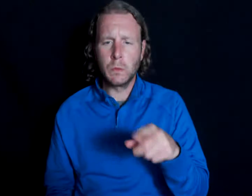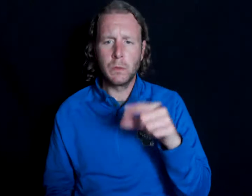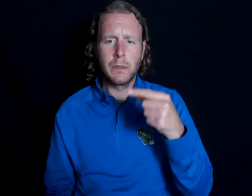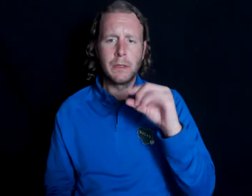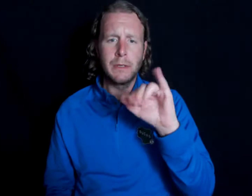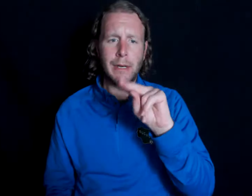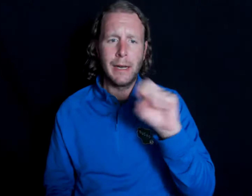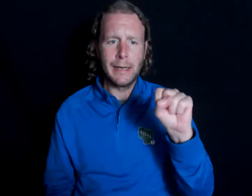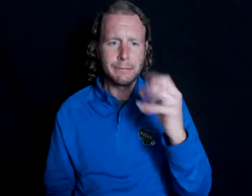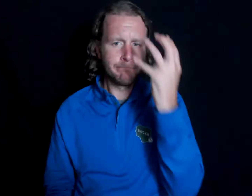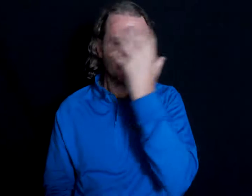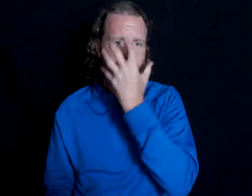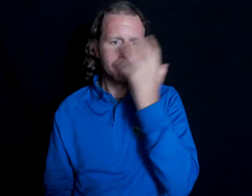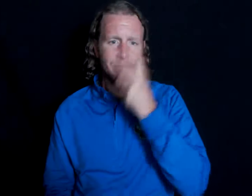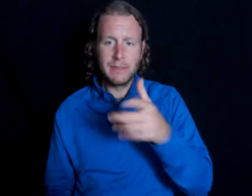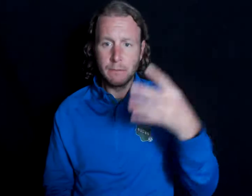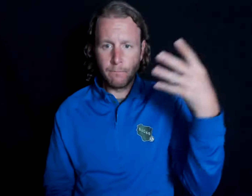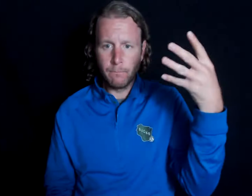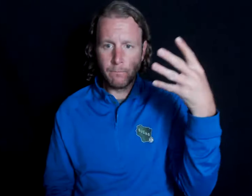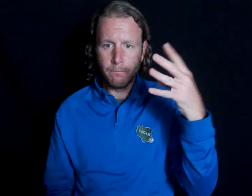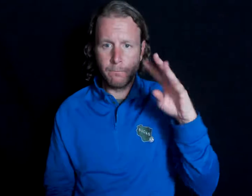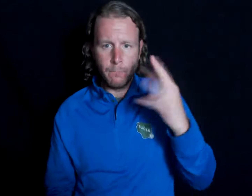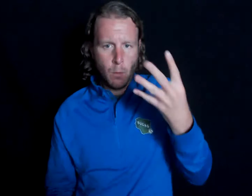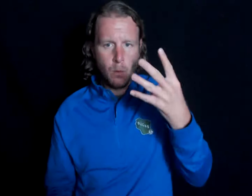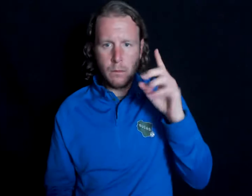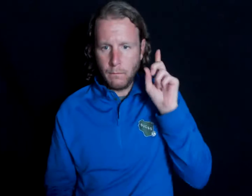That's going to be his 4th personal foul.